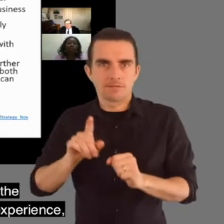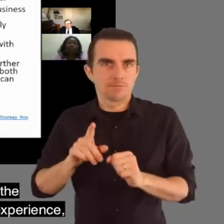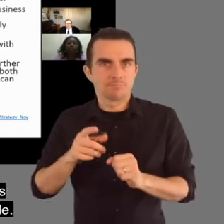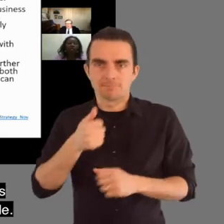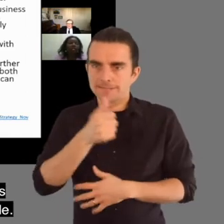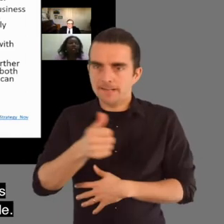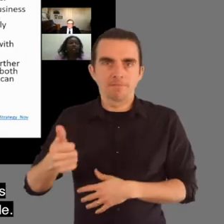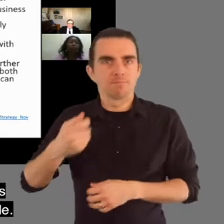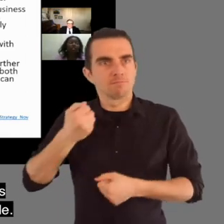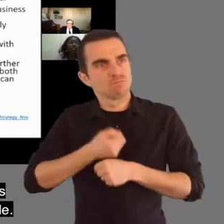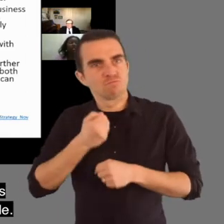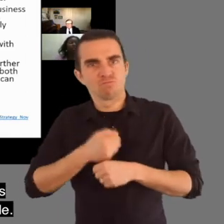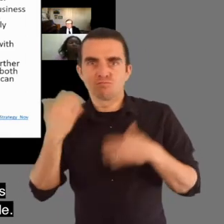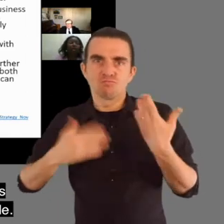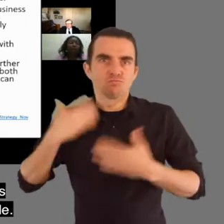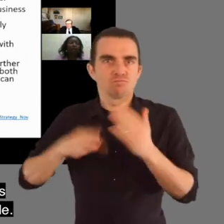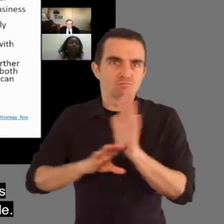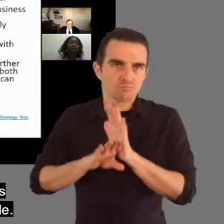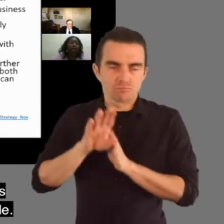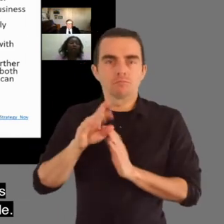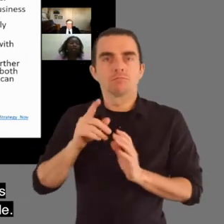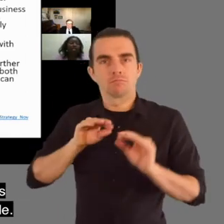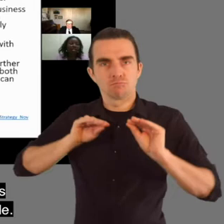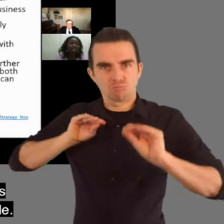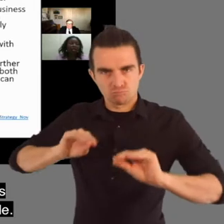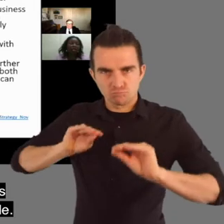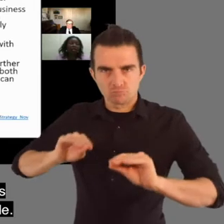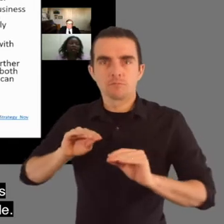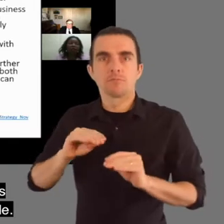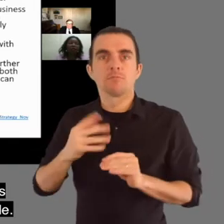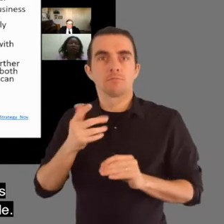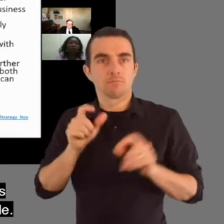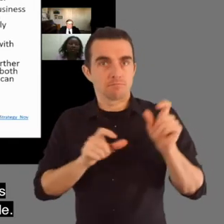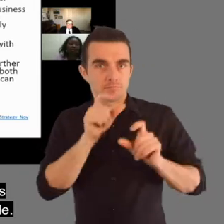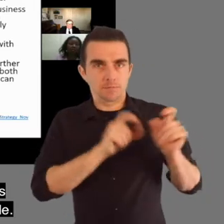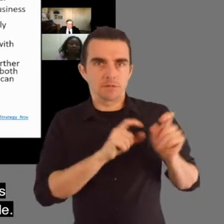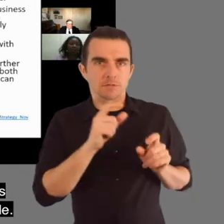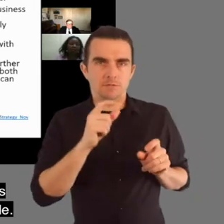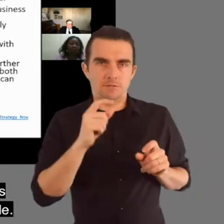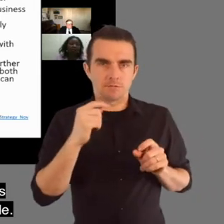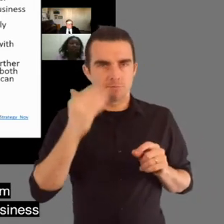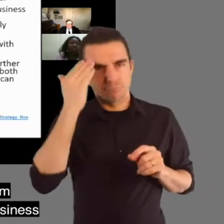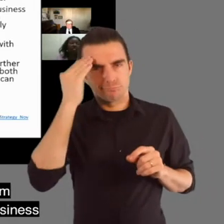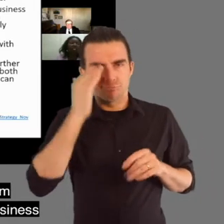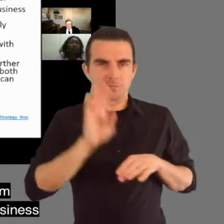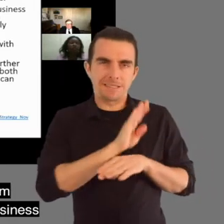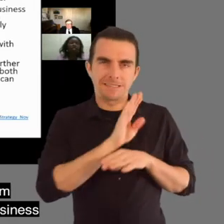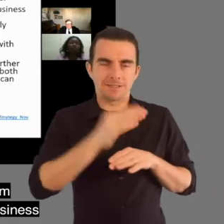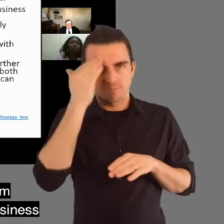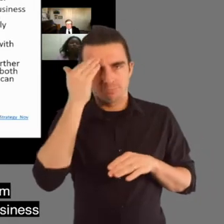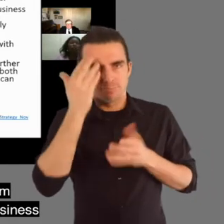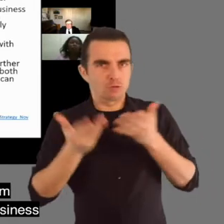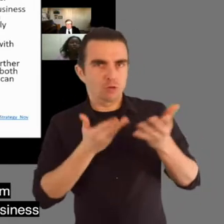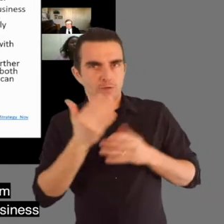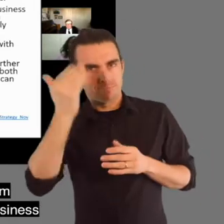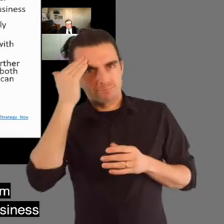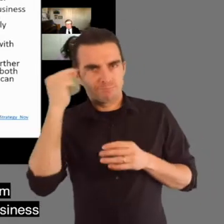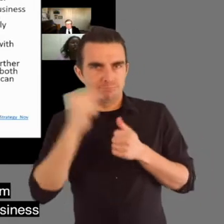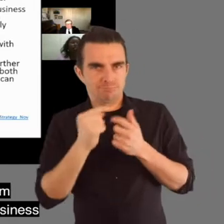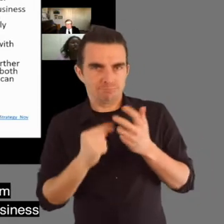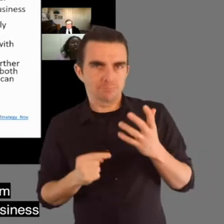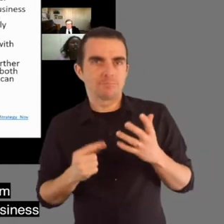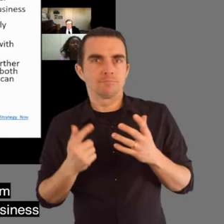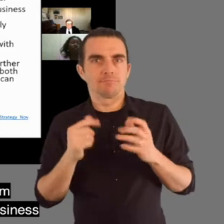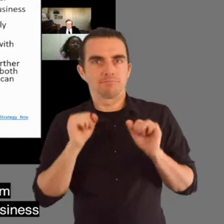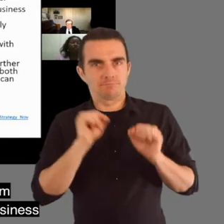and expertise to help business owners become sustainable. They receive coaching from more experienced